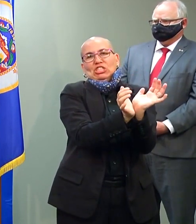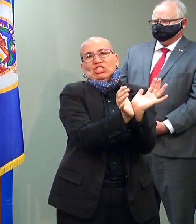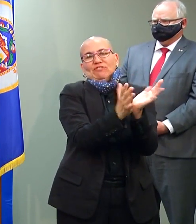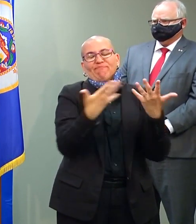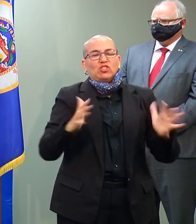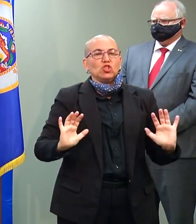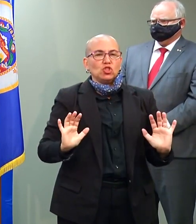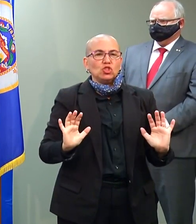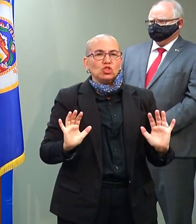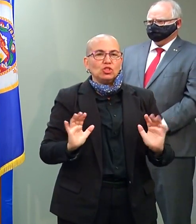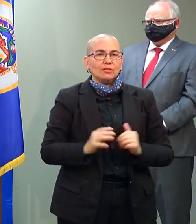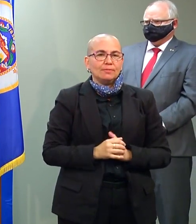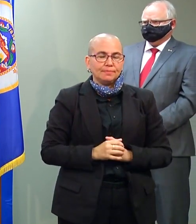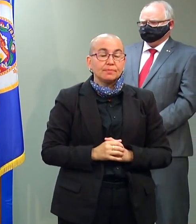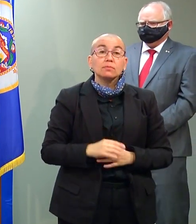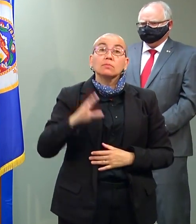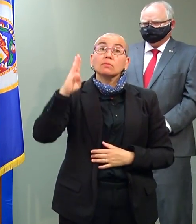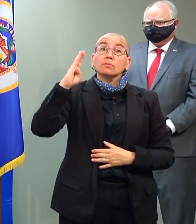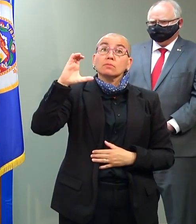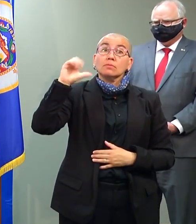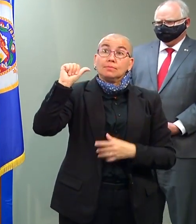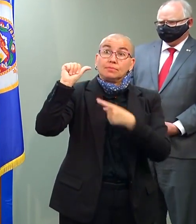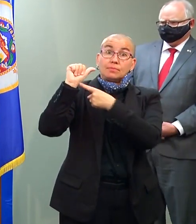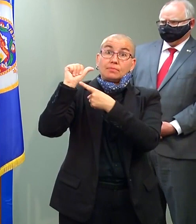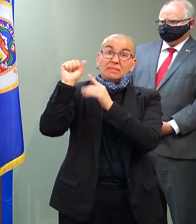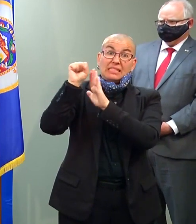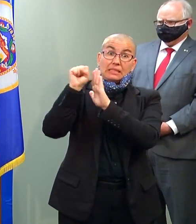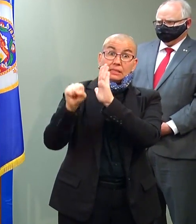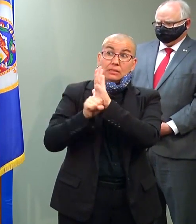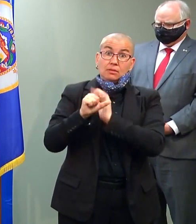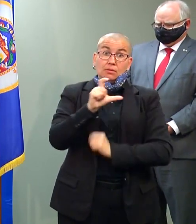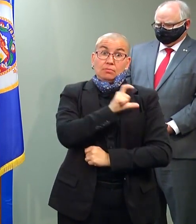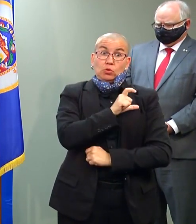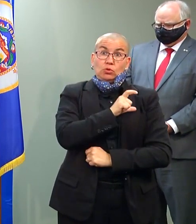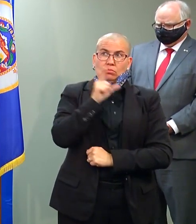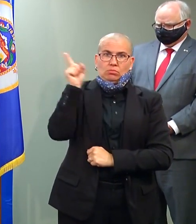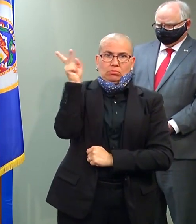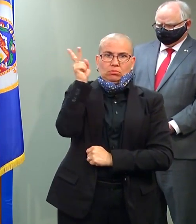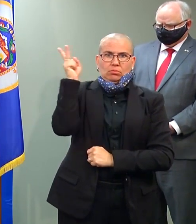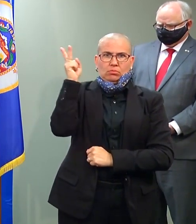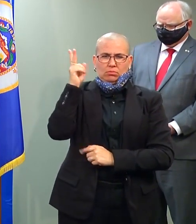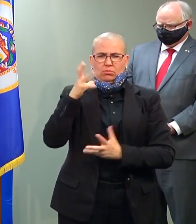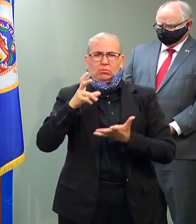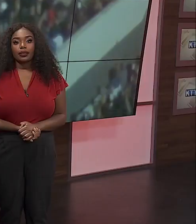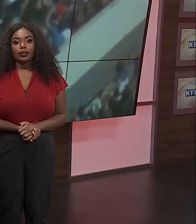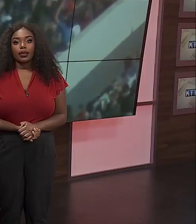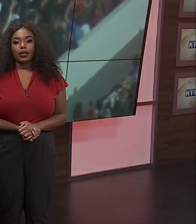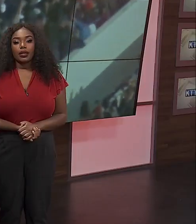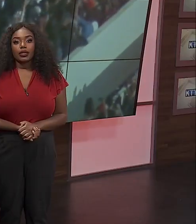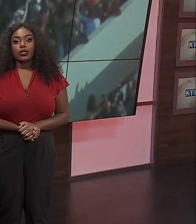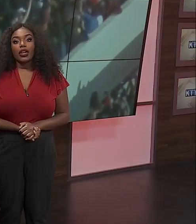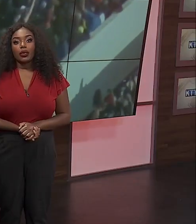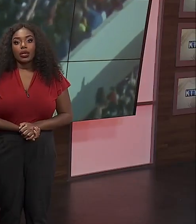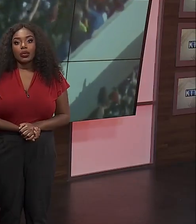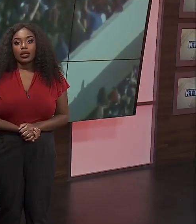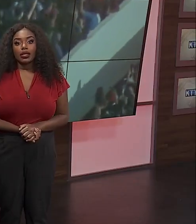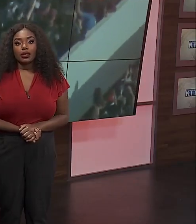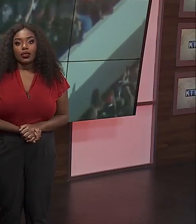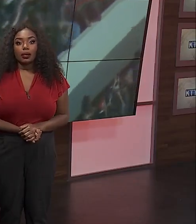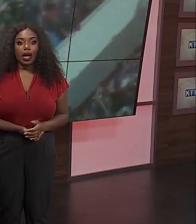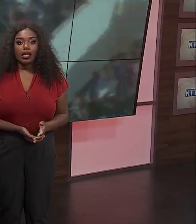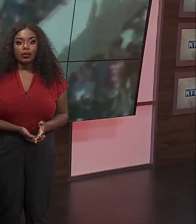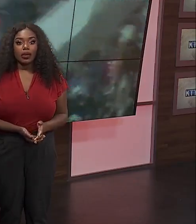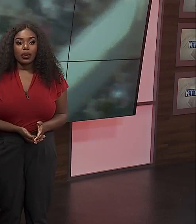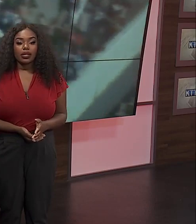BCA are jointly investigating this case as a criminal matter. So the driver was